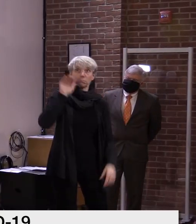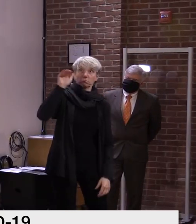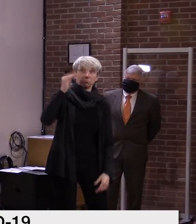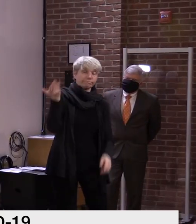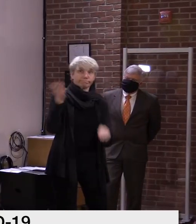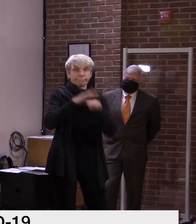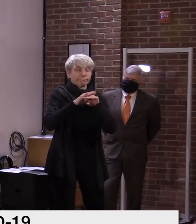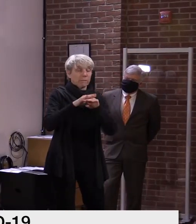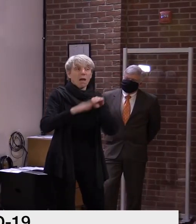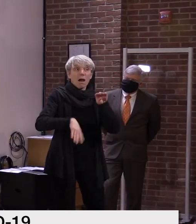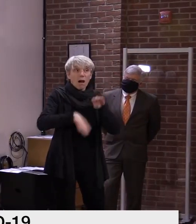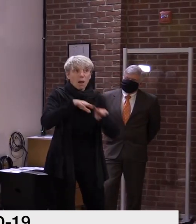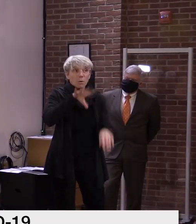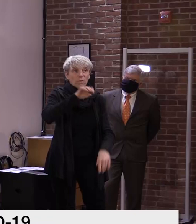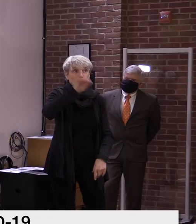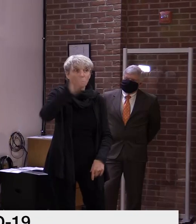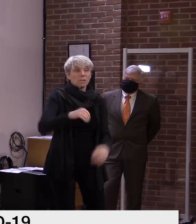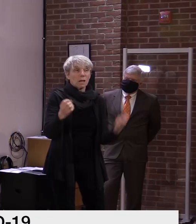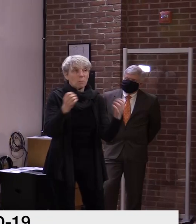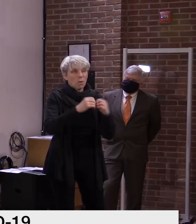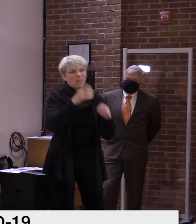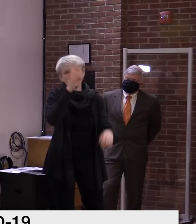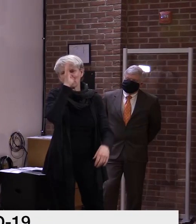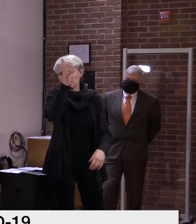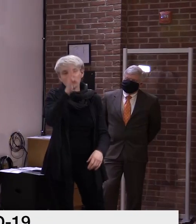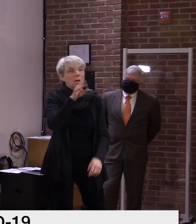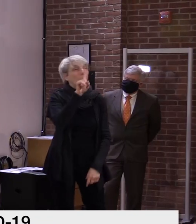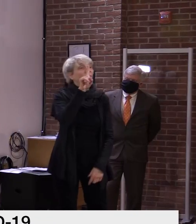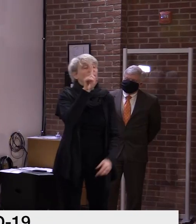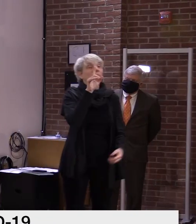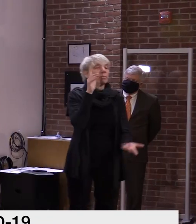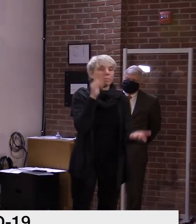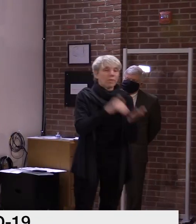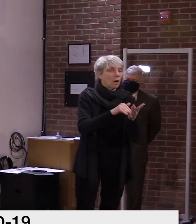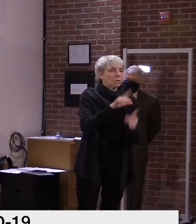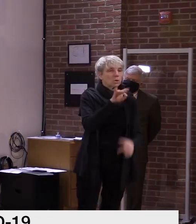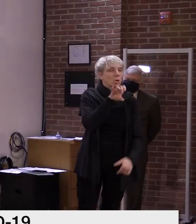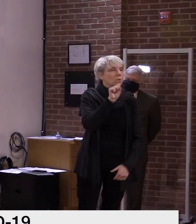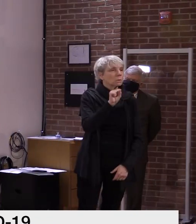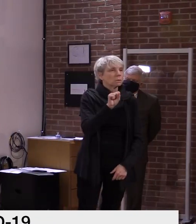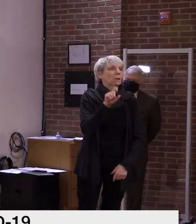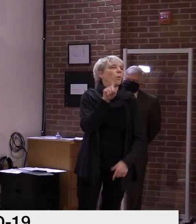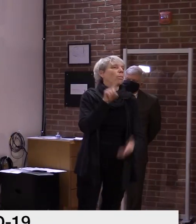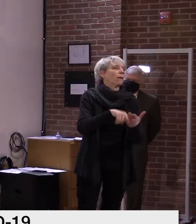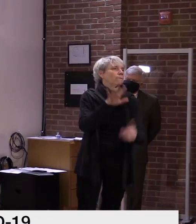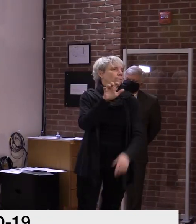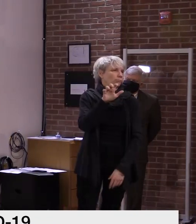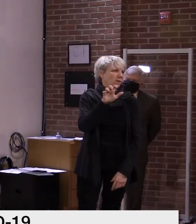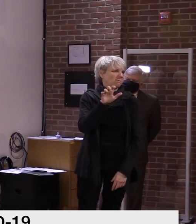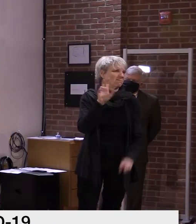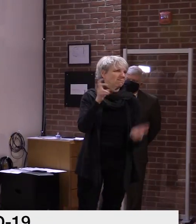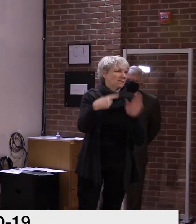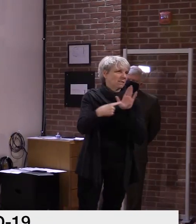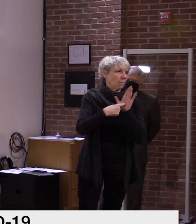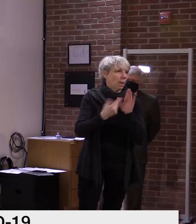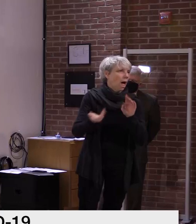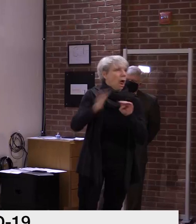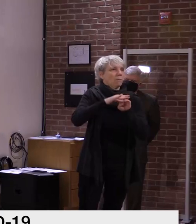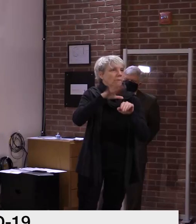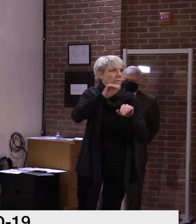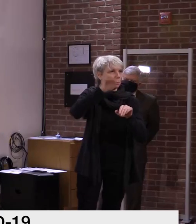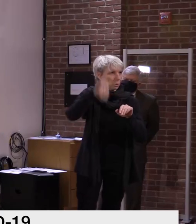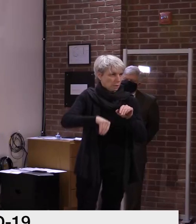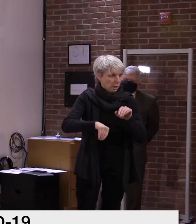to 50% of whatever they receive. And that's on a week-to-week basis. So the state that's giving up